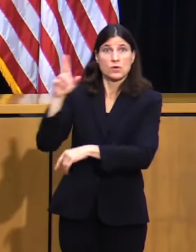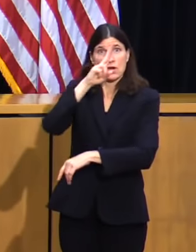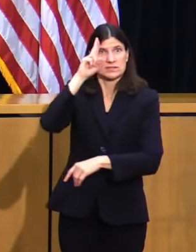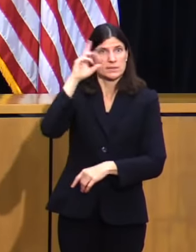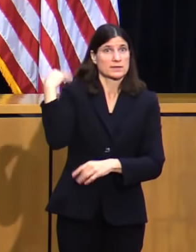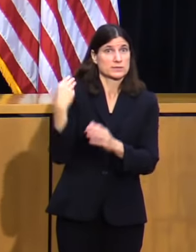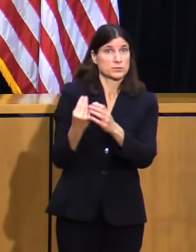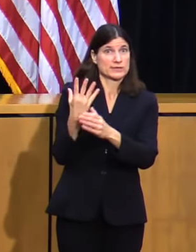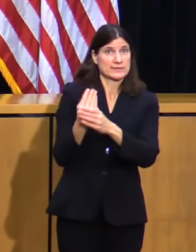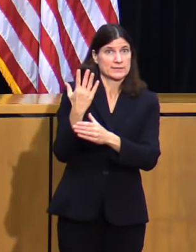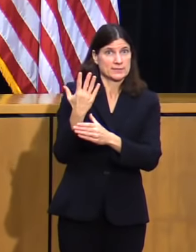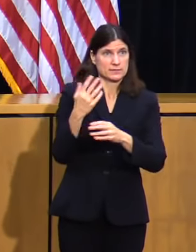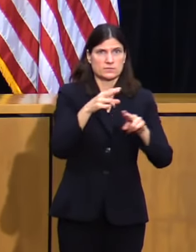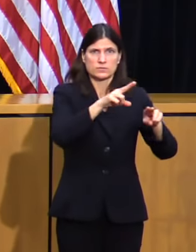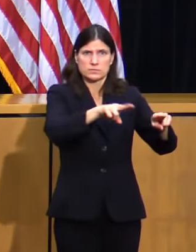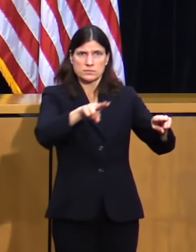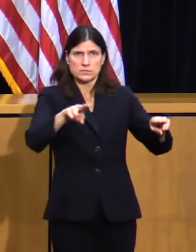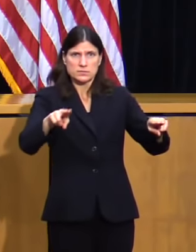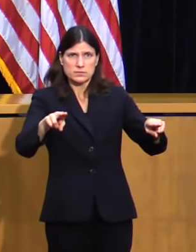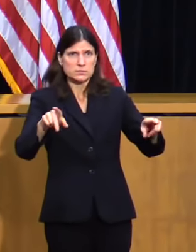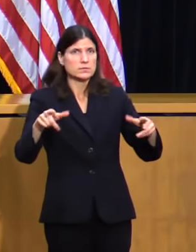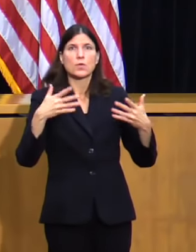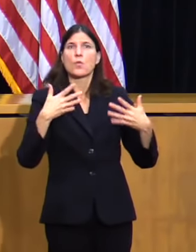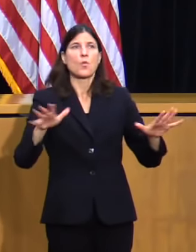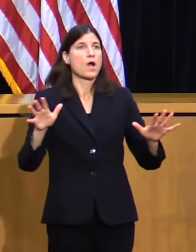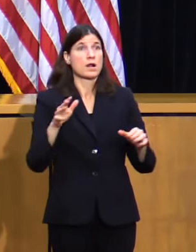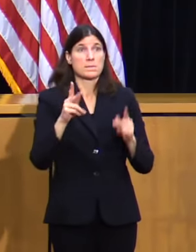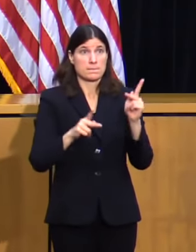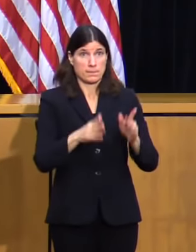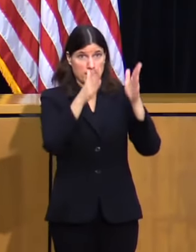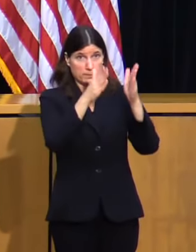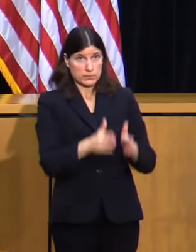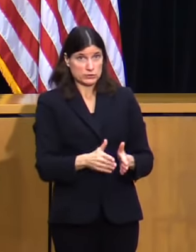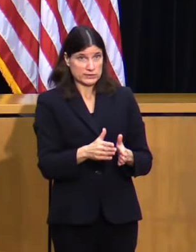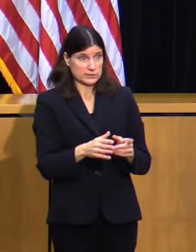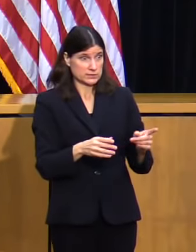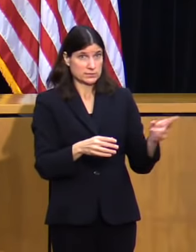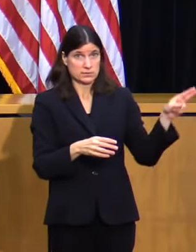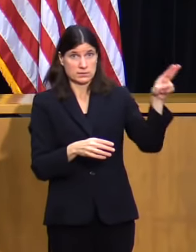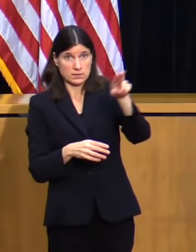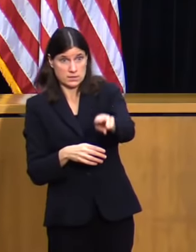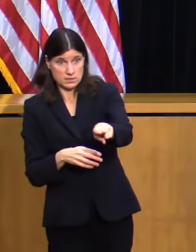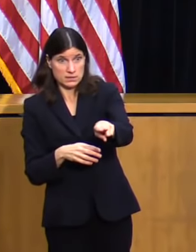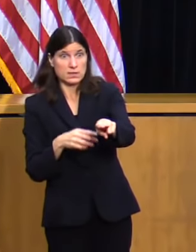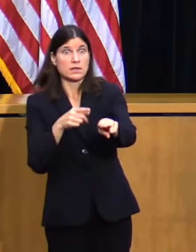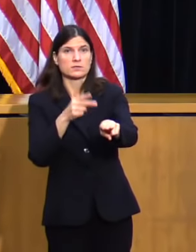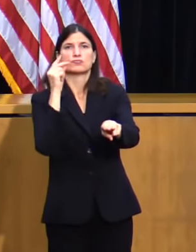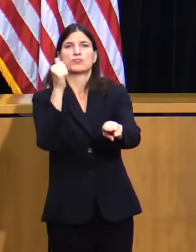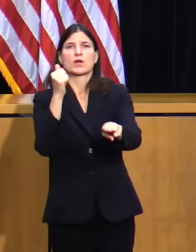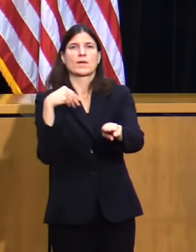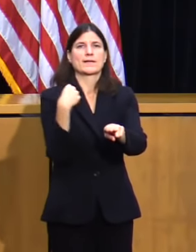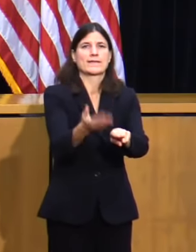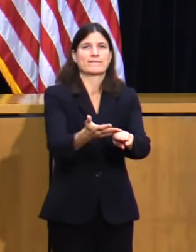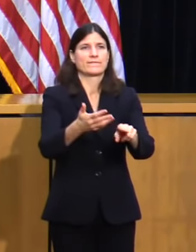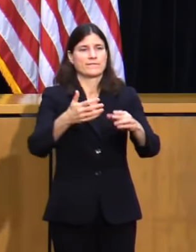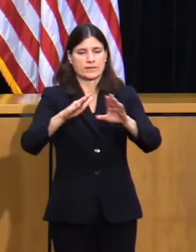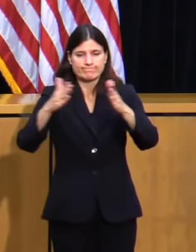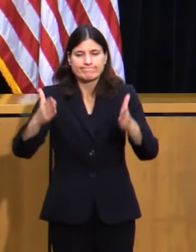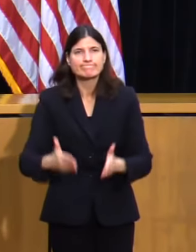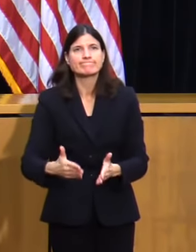are in the hospital suffering from this disease. Only 9 of them are on ventilators. That number would have been more like 30